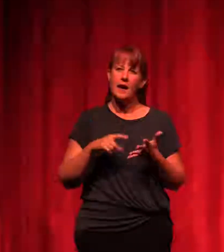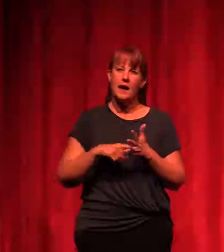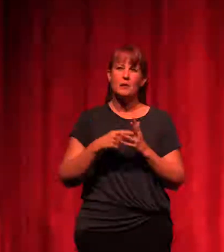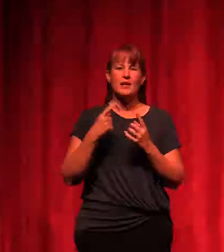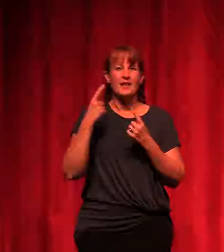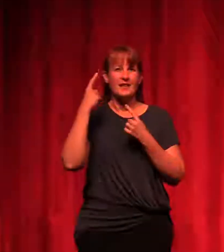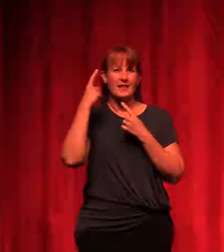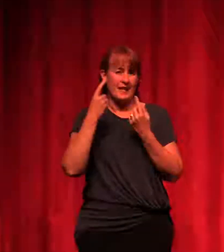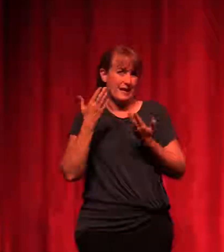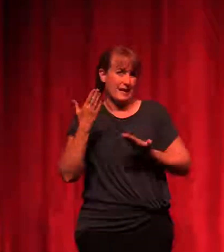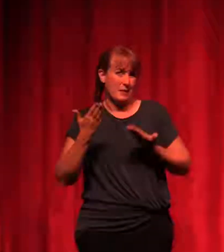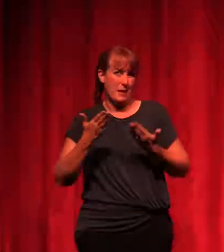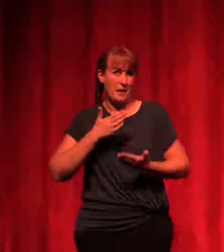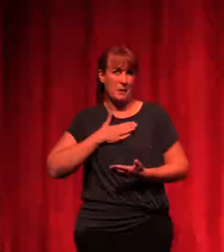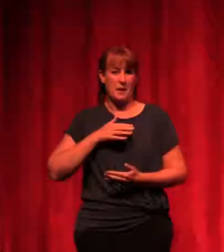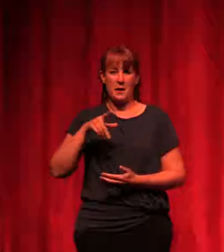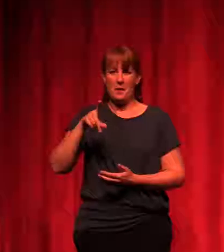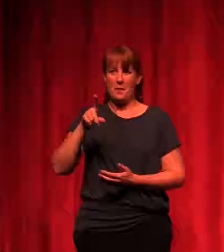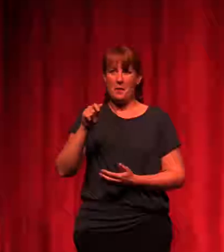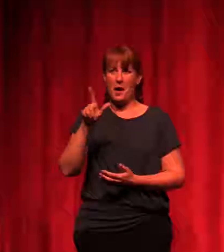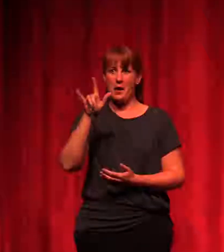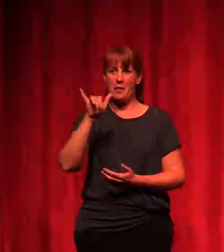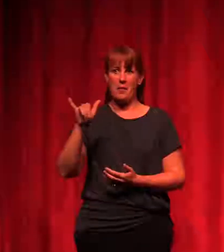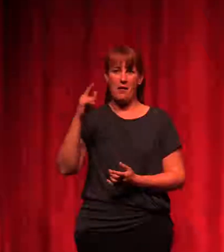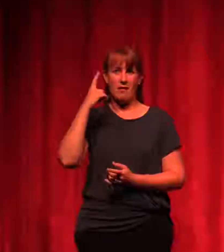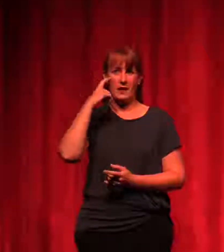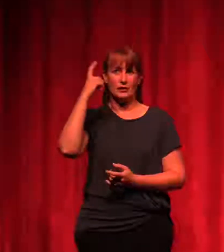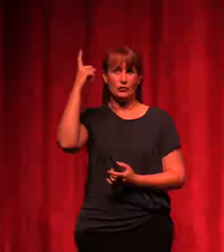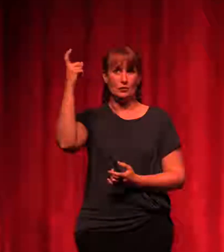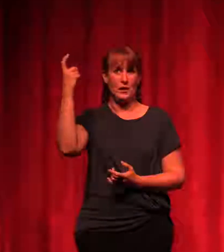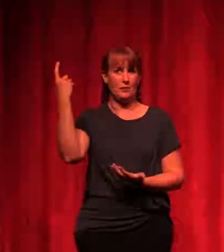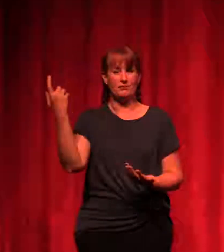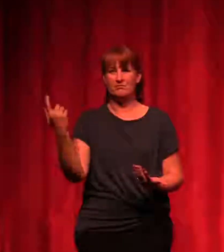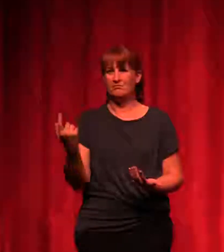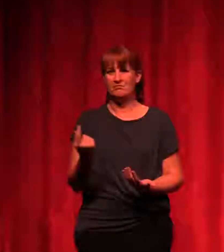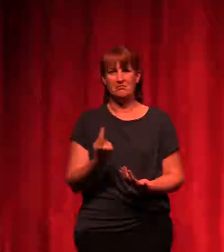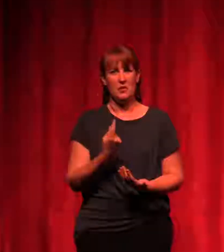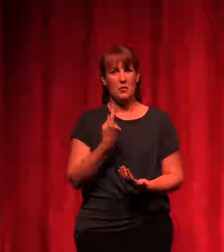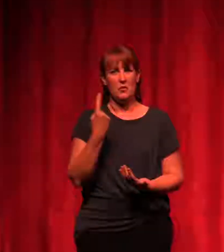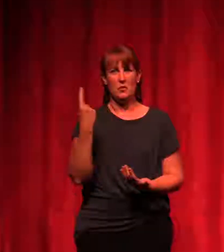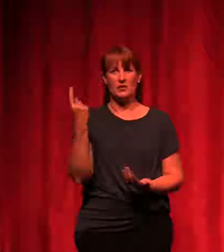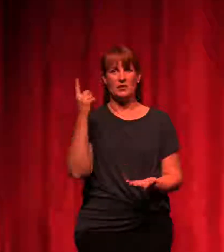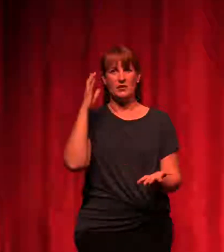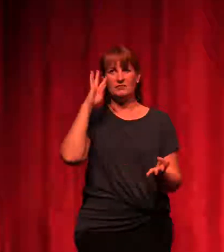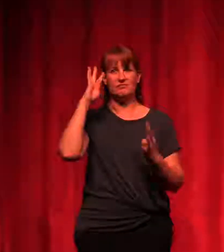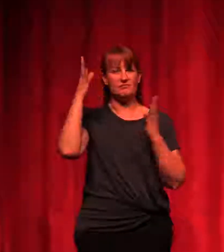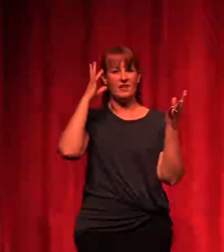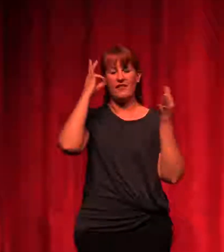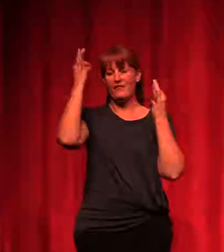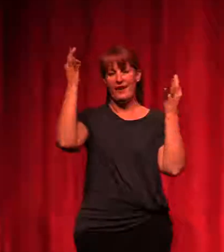starting to think that maybe this polyamorous dream of mine was just so much fantasy.